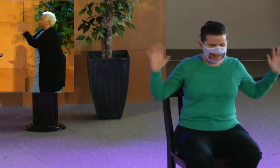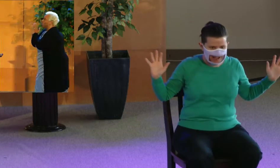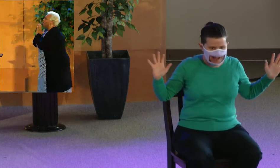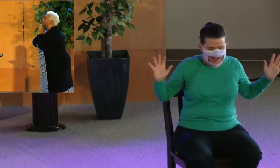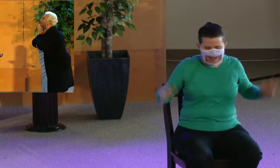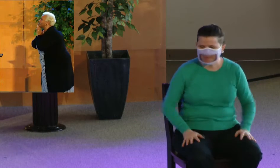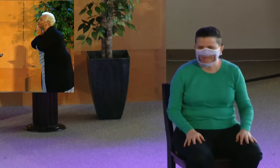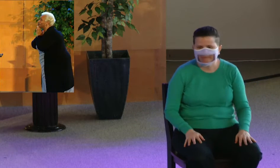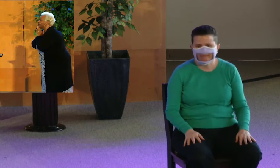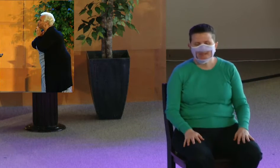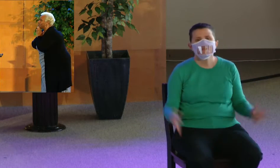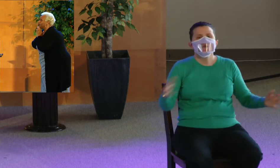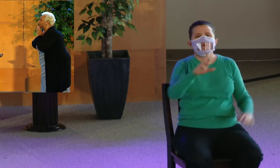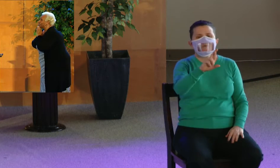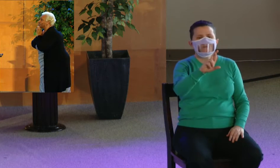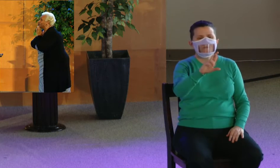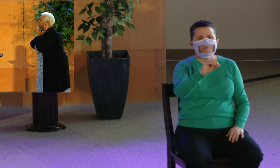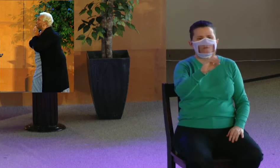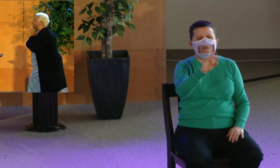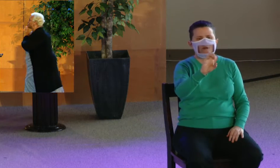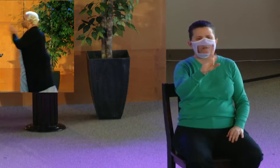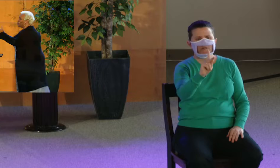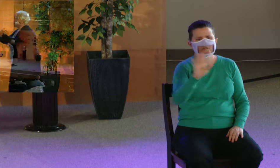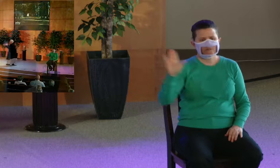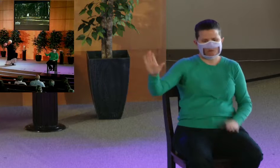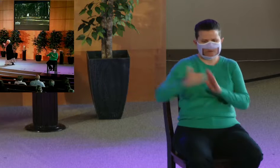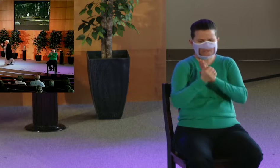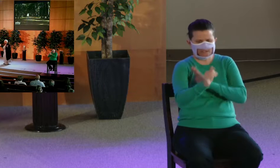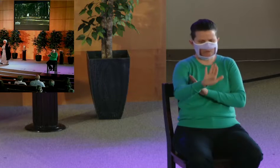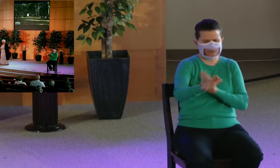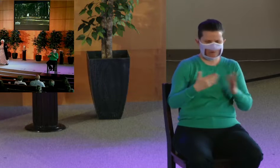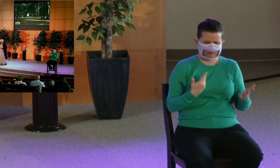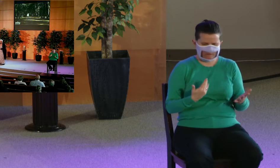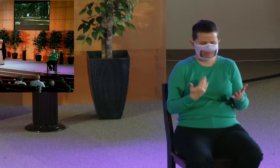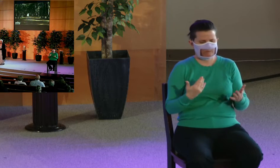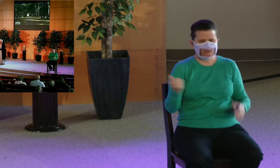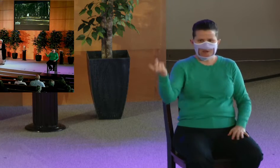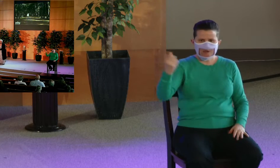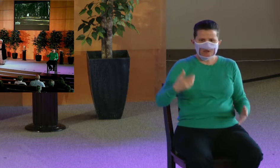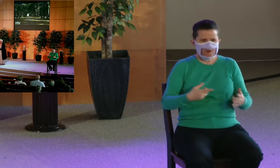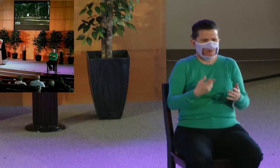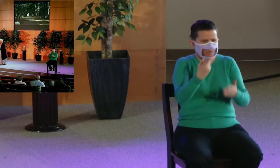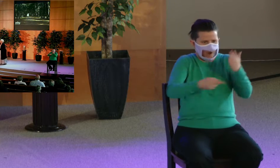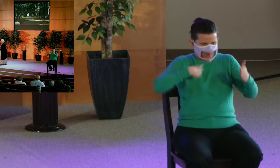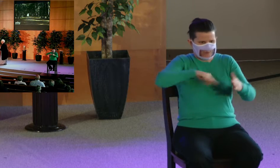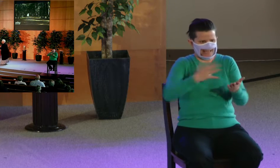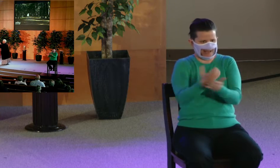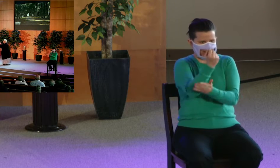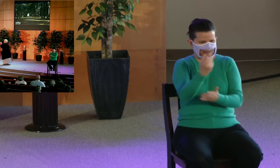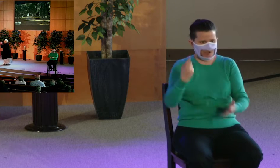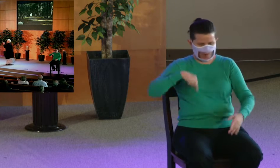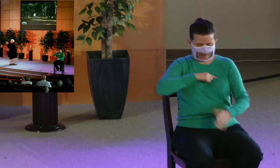Roderick, we love and appreciate your skills, your talents. What do we get? We get this. Oh my